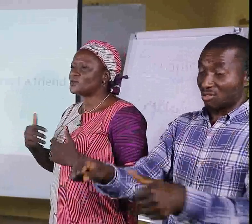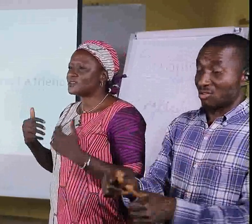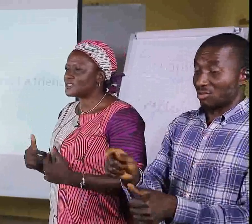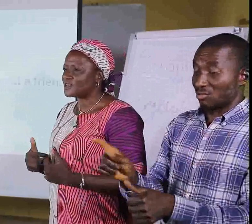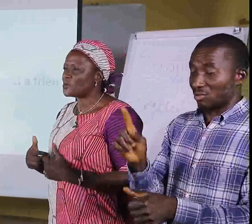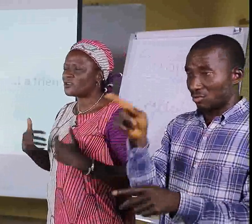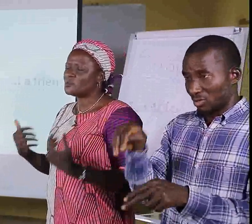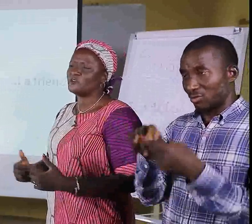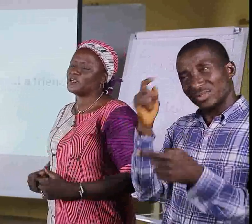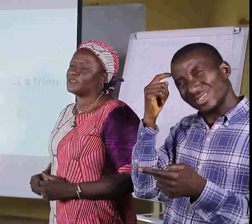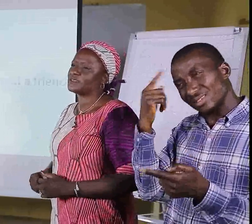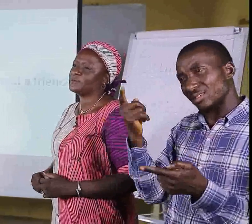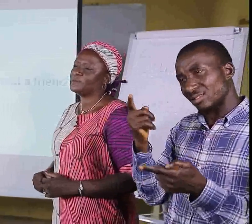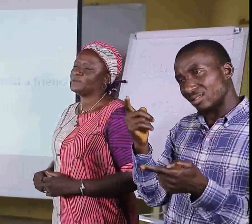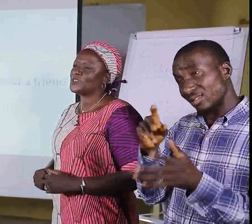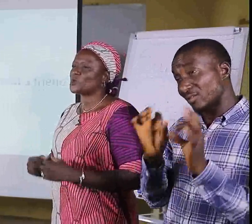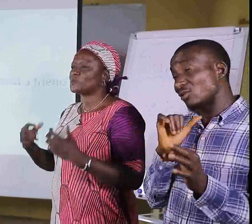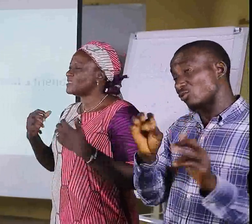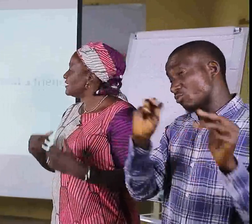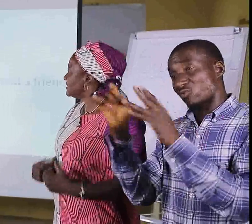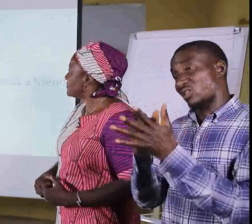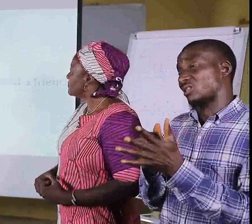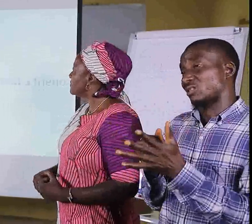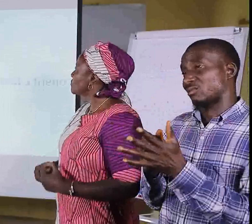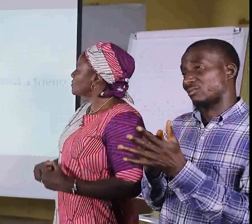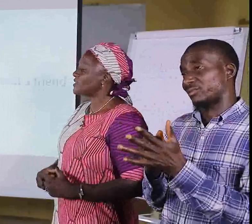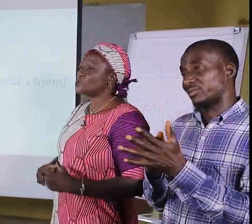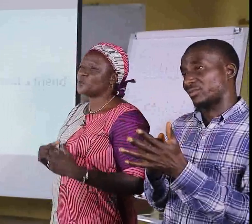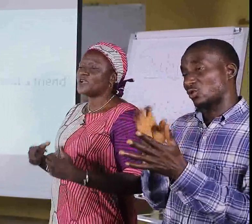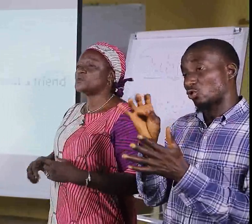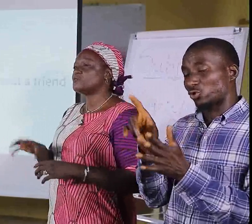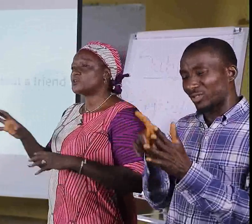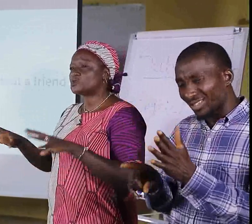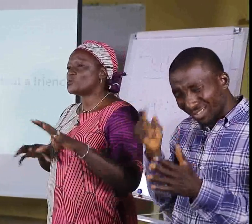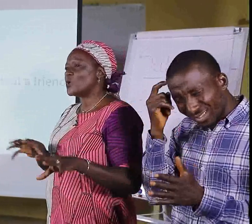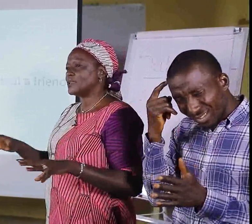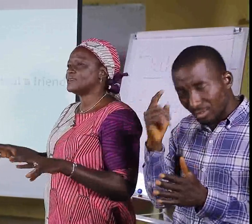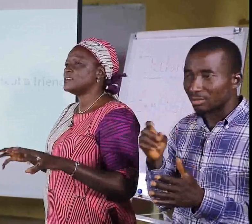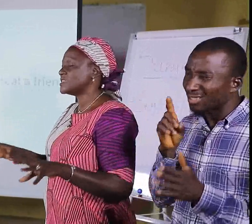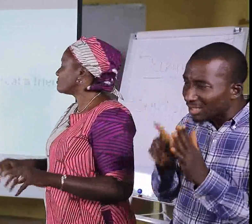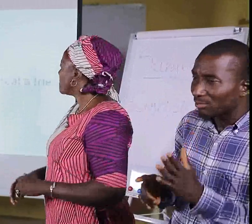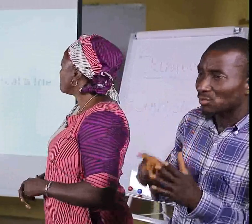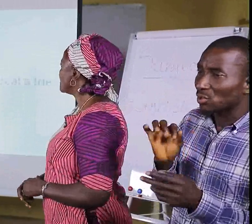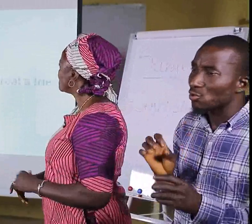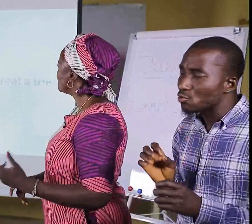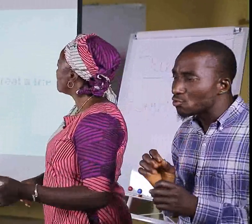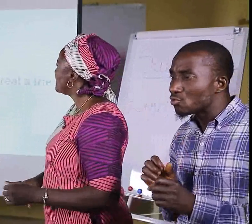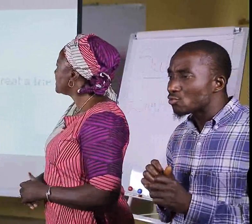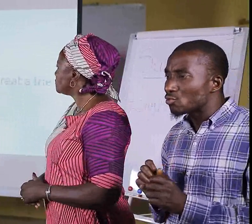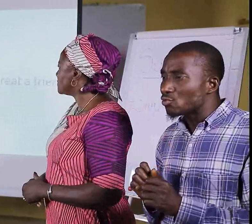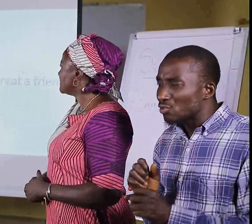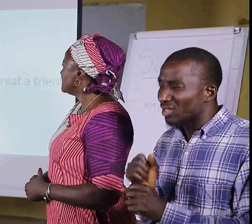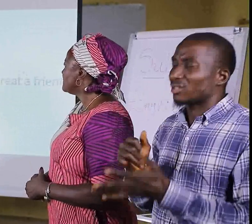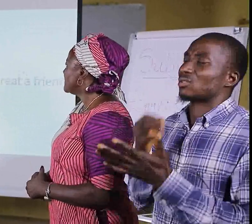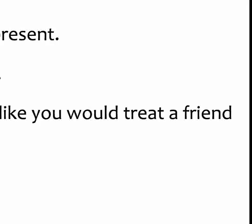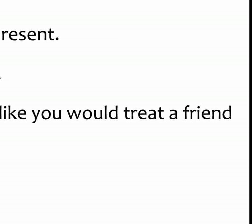When you don't think, you are not moving it. So think deep so that you will be able to function well in these 4 areas of